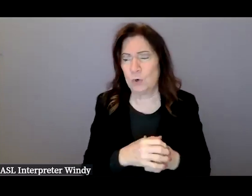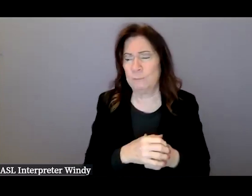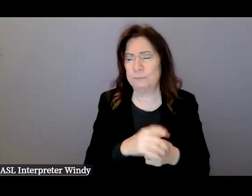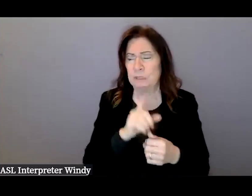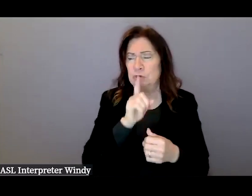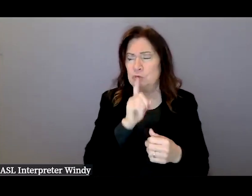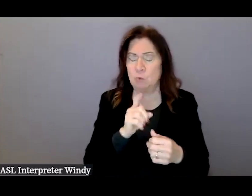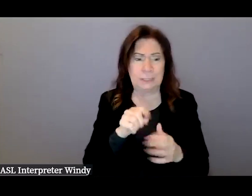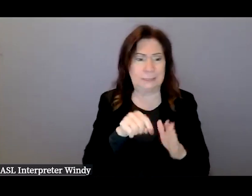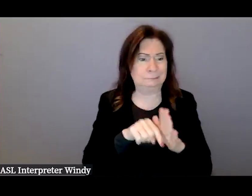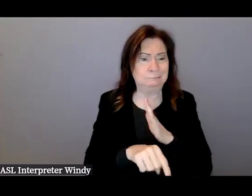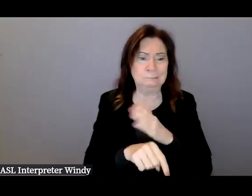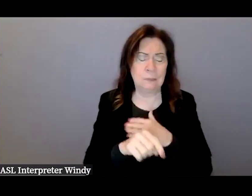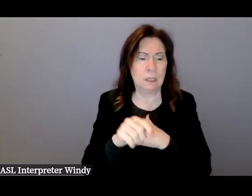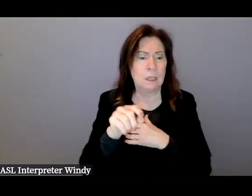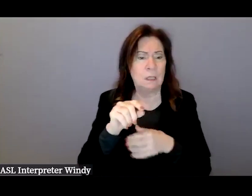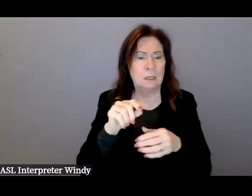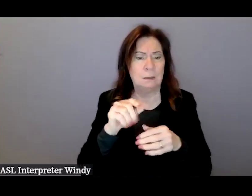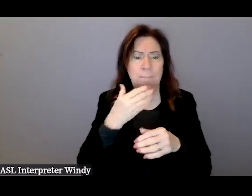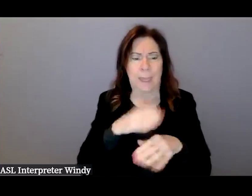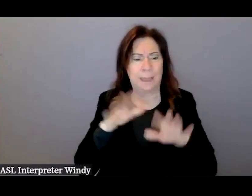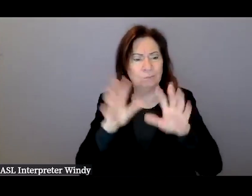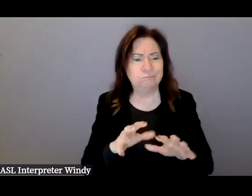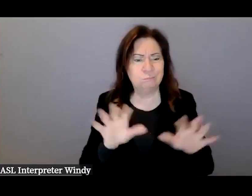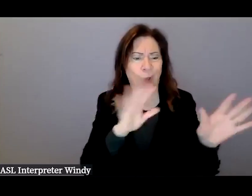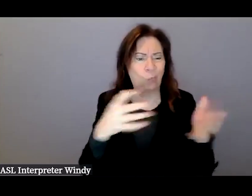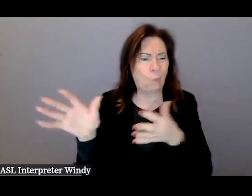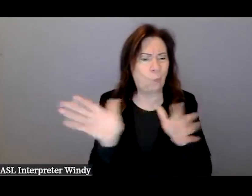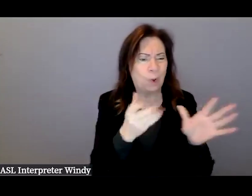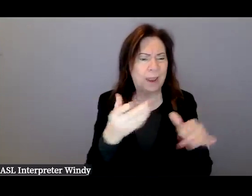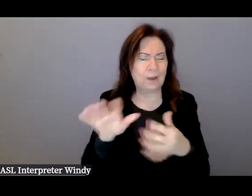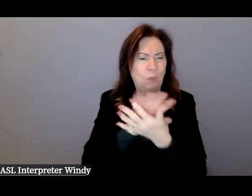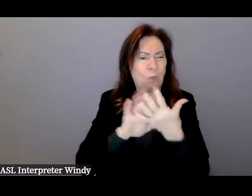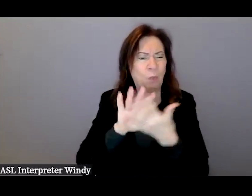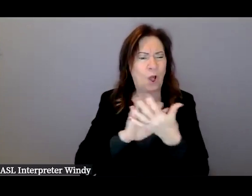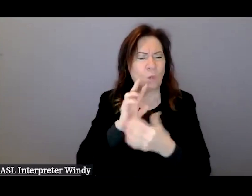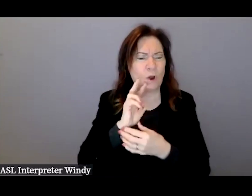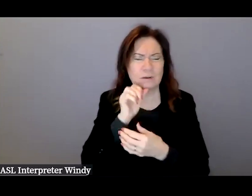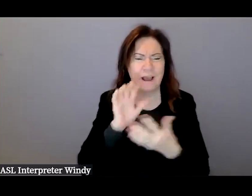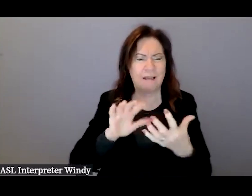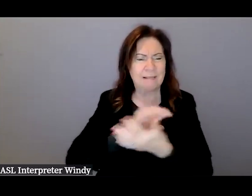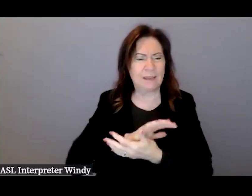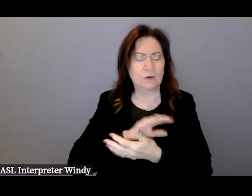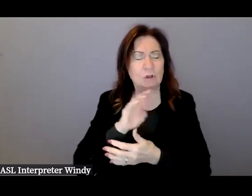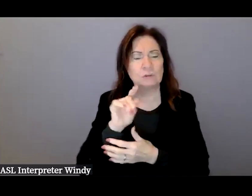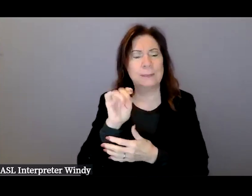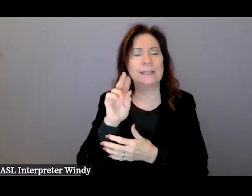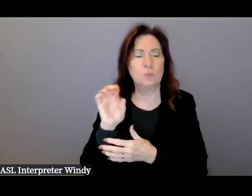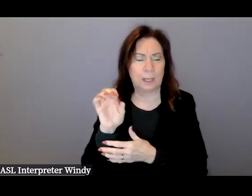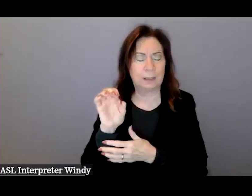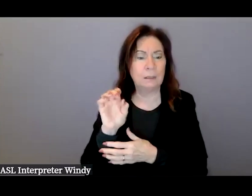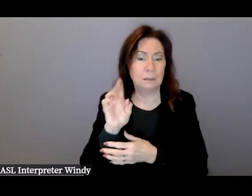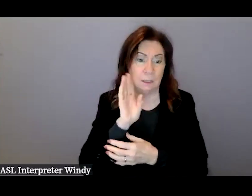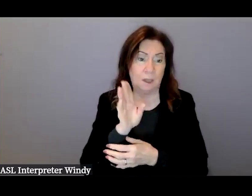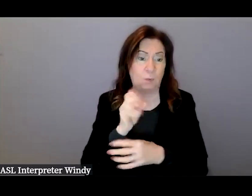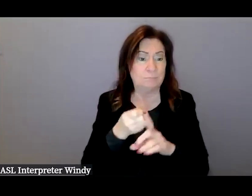intense thunderstorm with heavy winds from the turbidity and North Fork and Beetree, reaching a